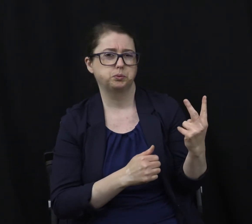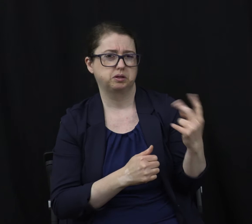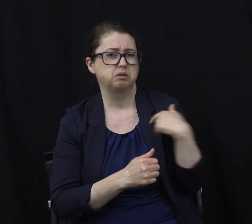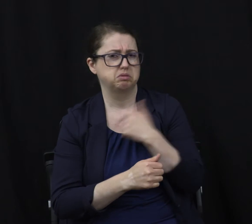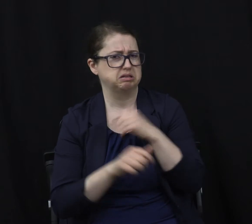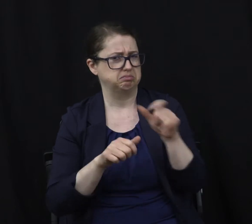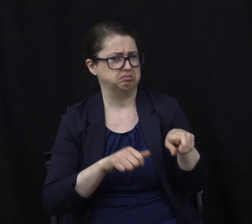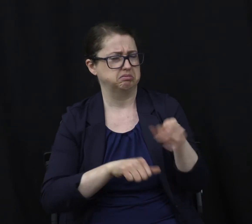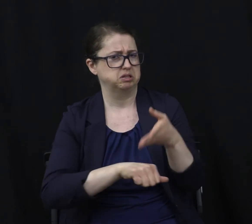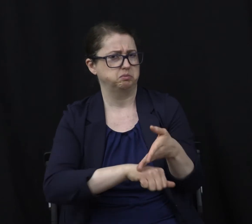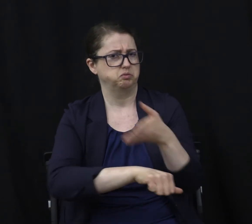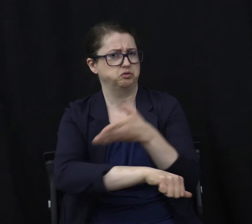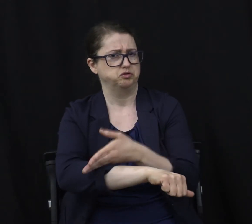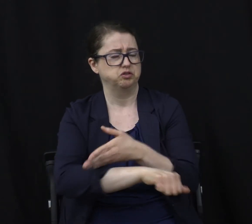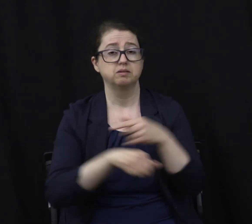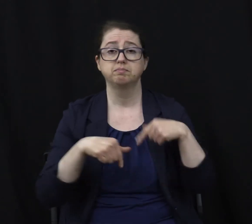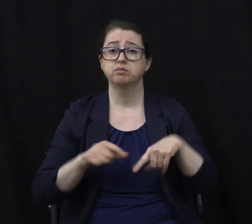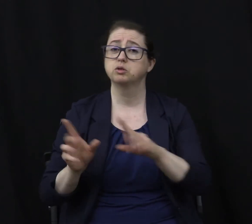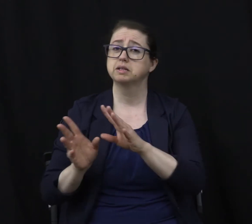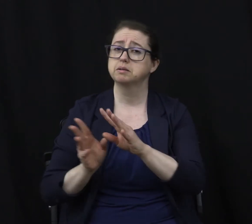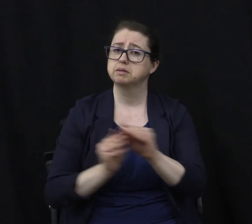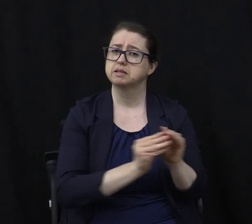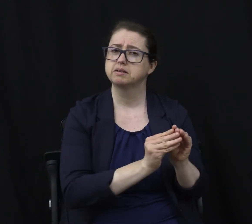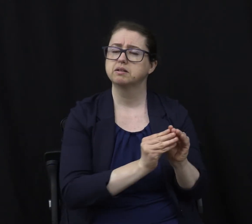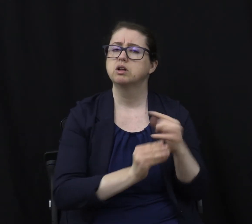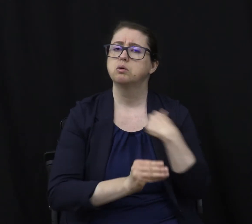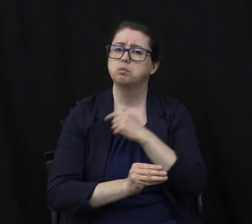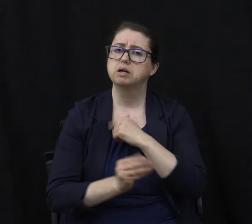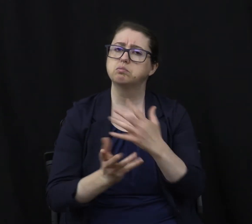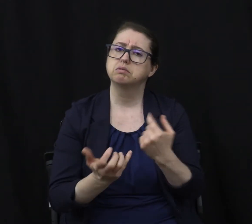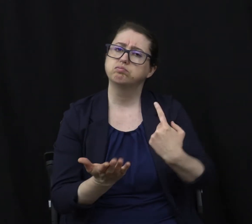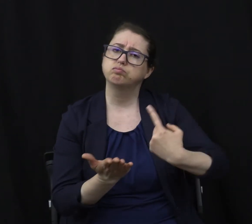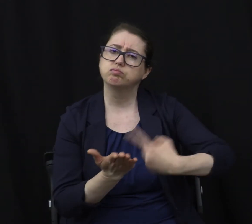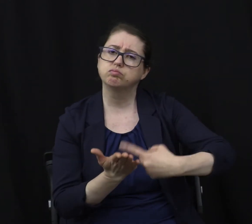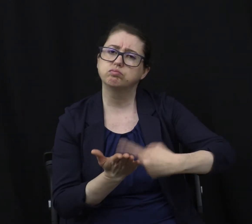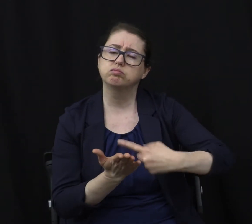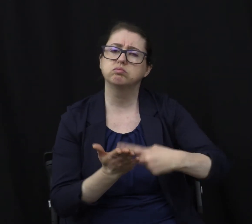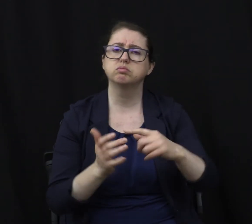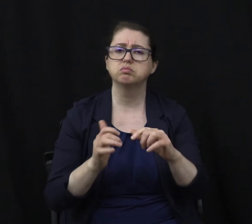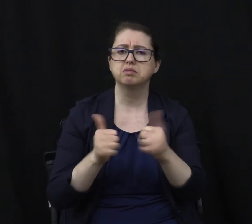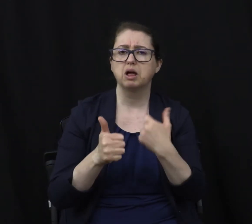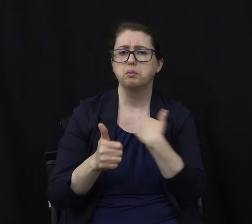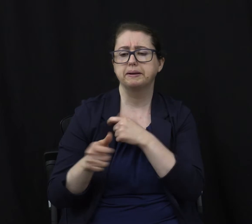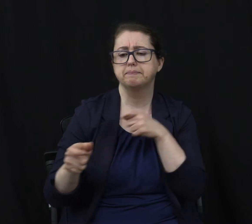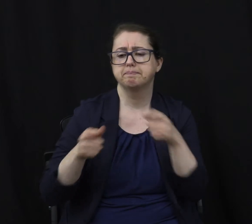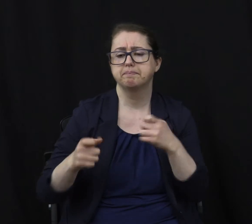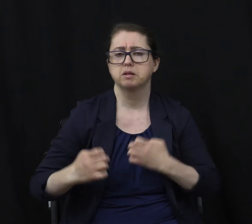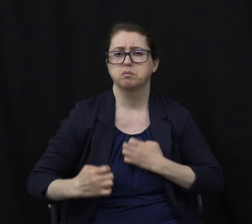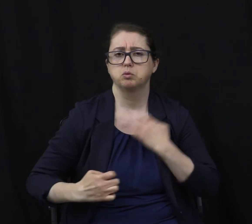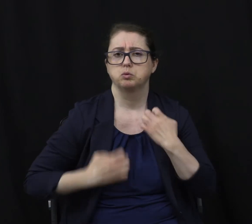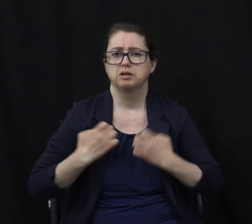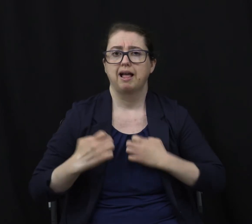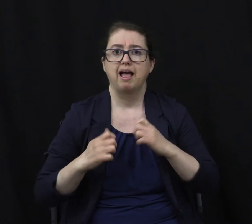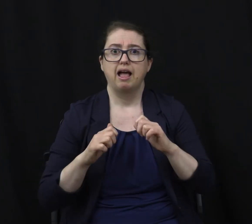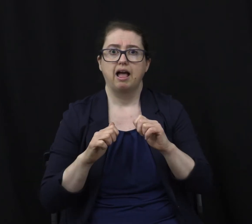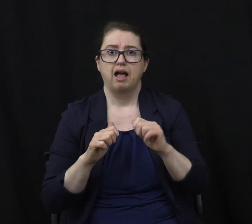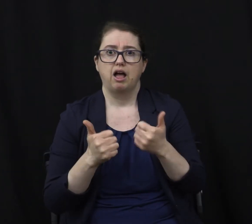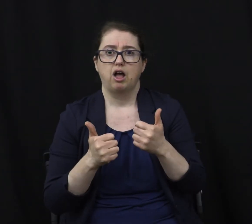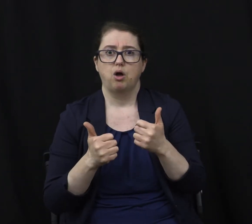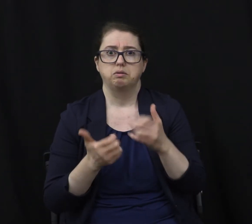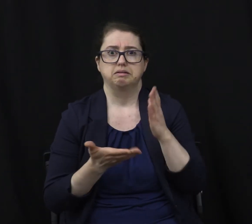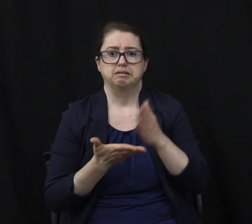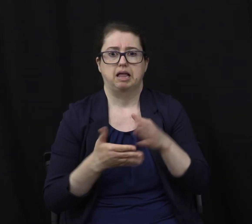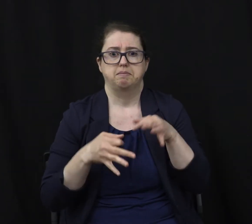this seminar, we want to talk about how to control our emotions, how to stop procrastinating, how to